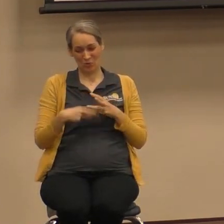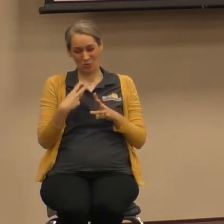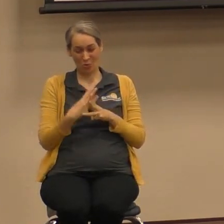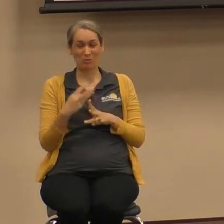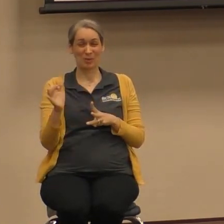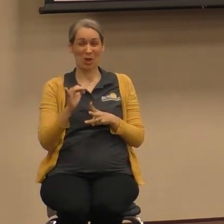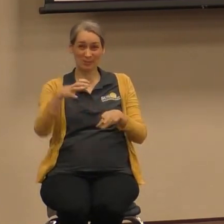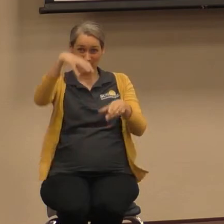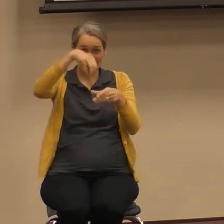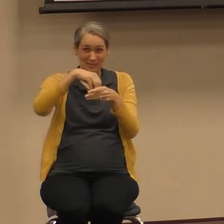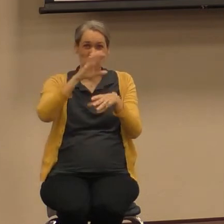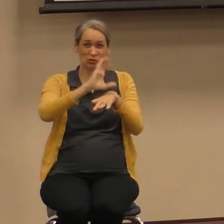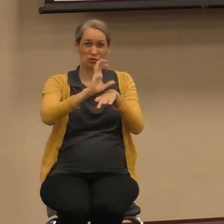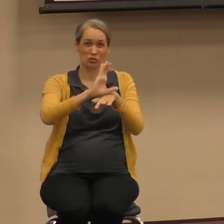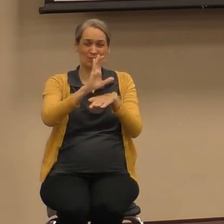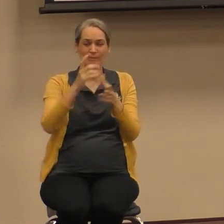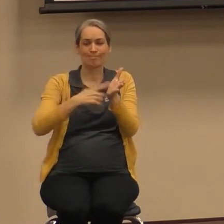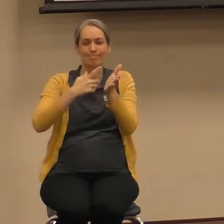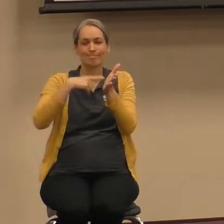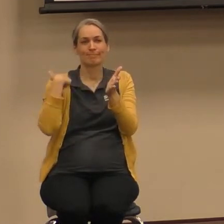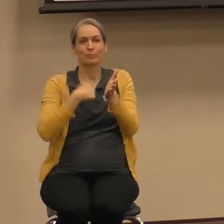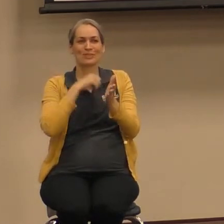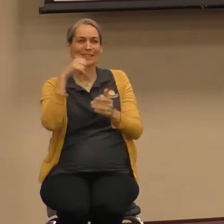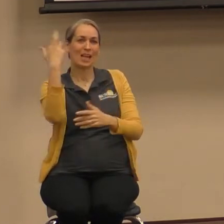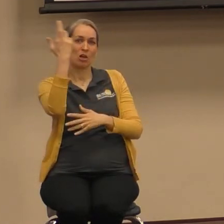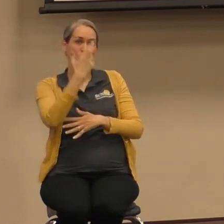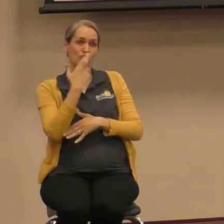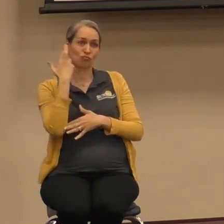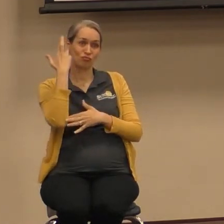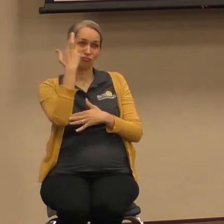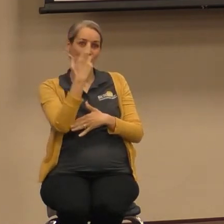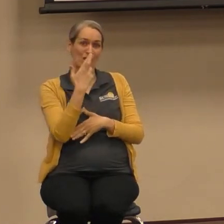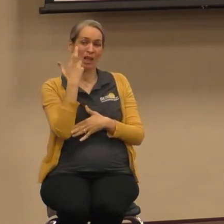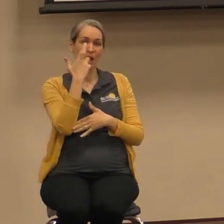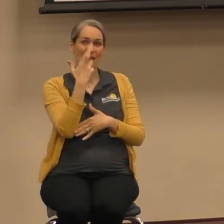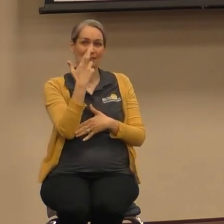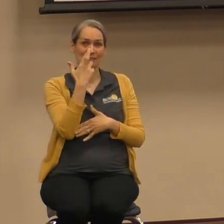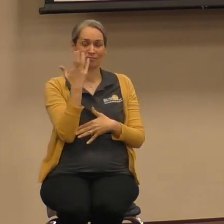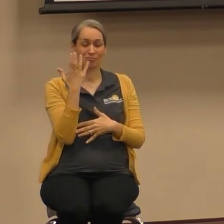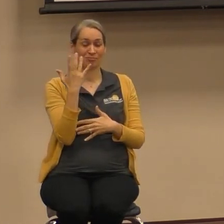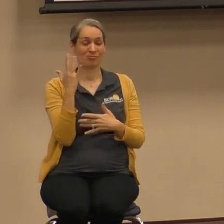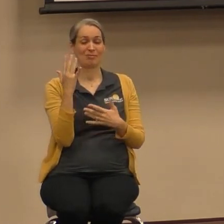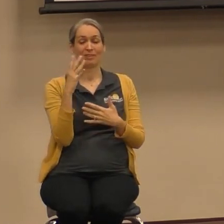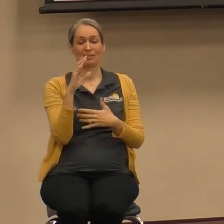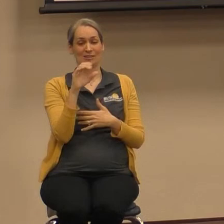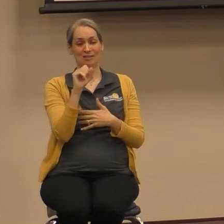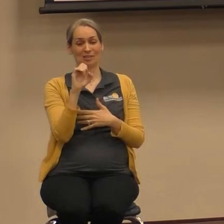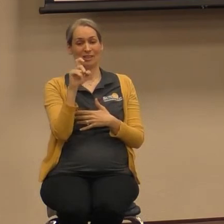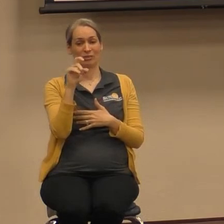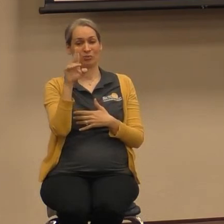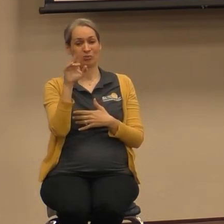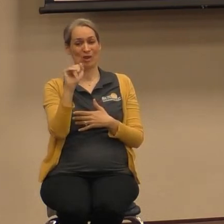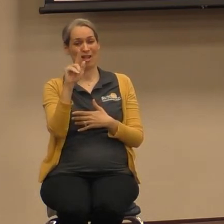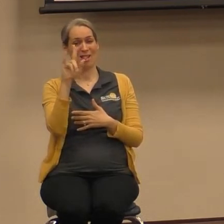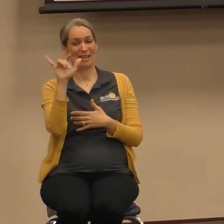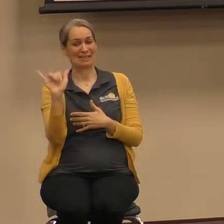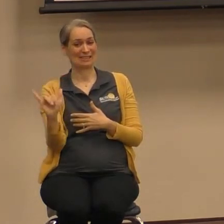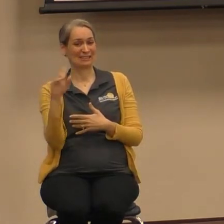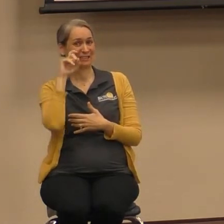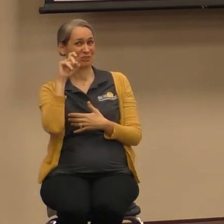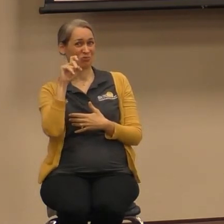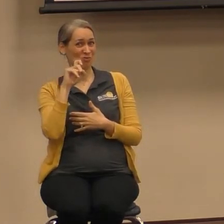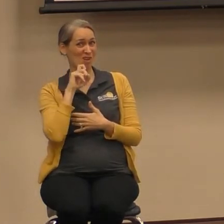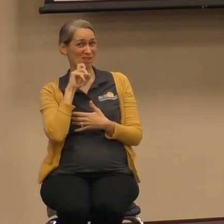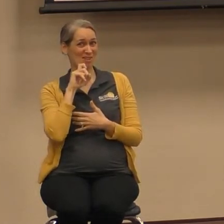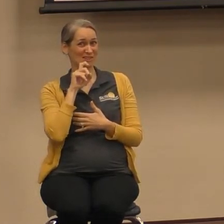church. And I think that maybe sometimes we don't realize how in our face sexuality is, the sexuality that is